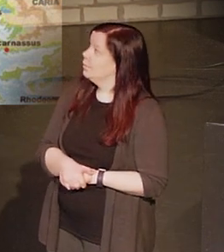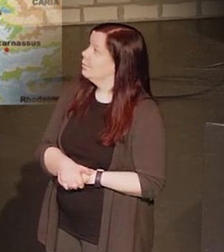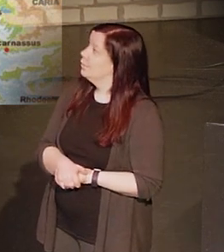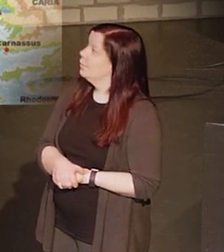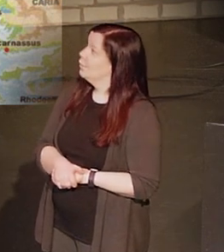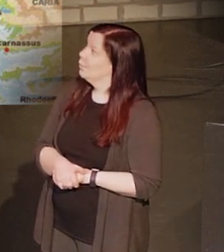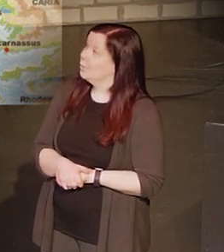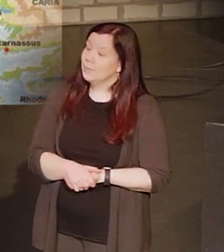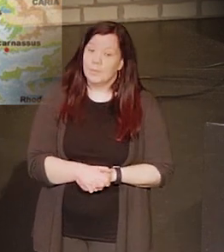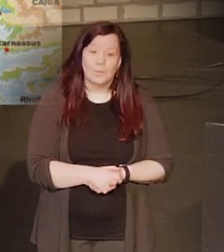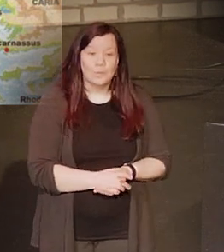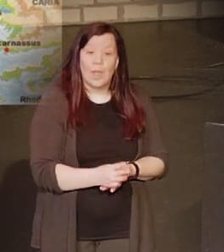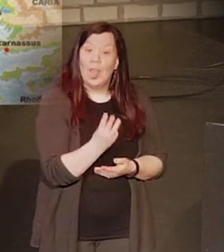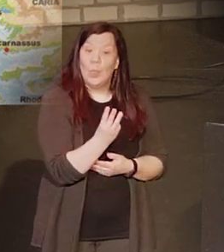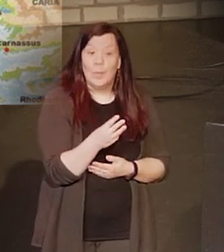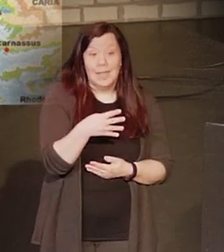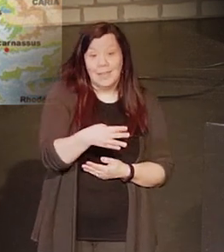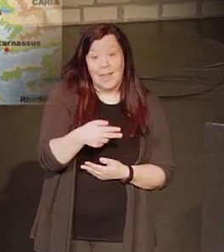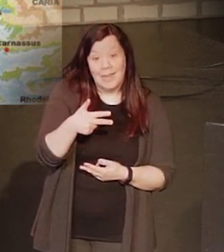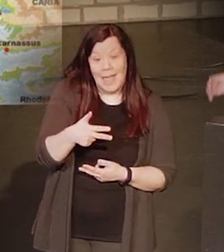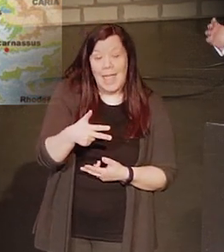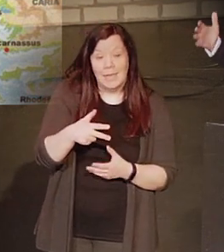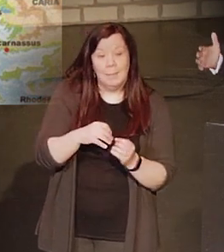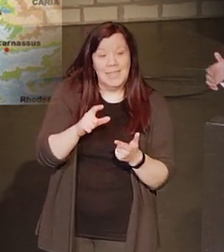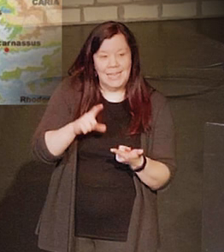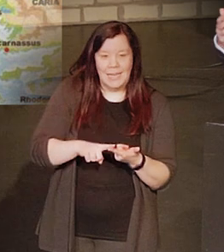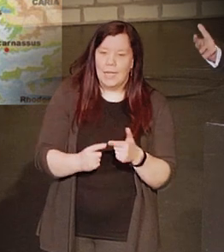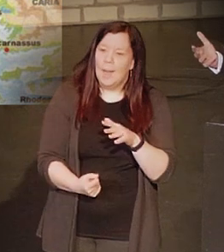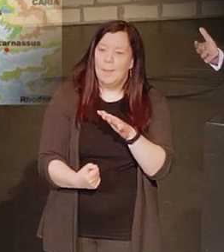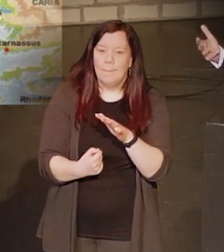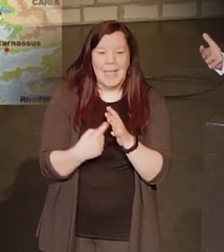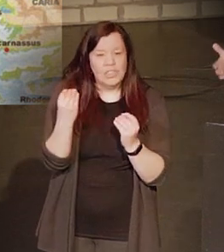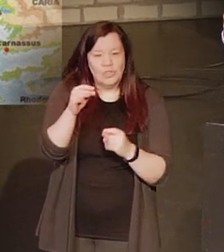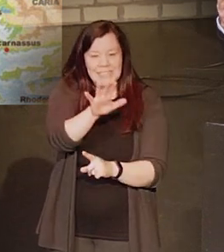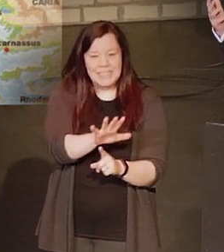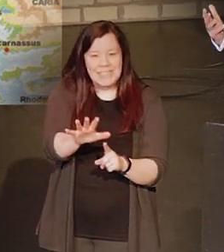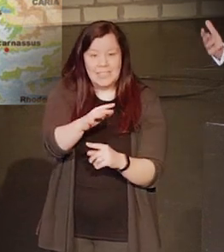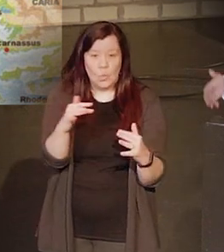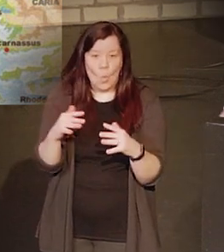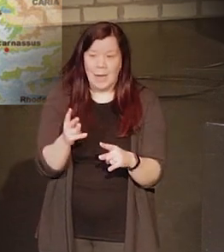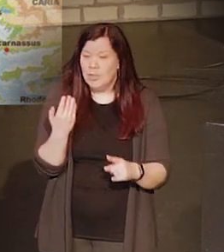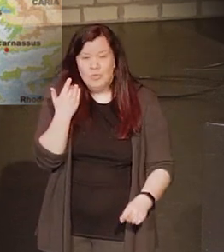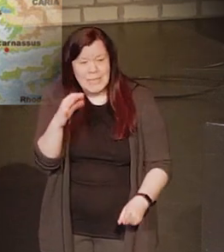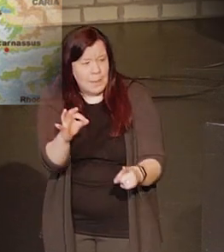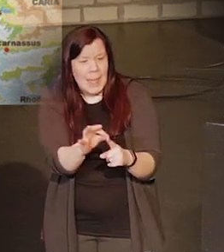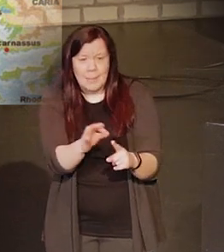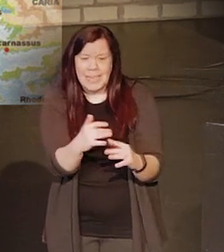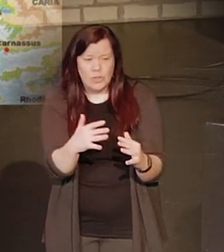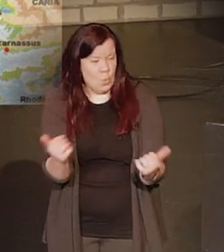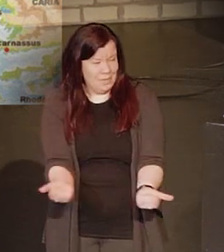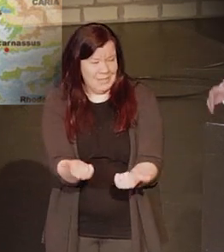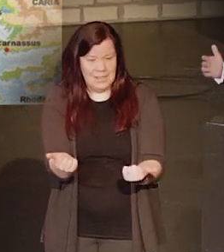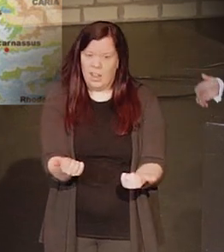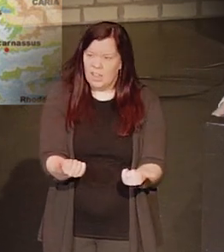By 398 BCE, mainland Greece is at war again. We've only just finished the Peloponnesian War, less than a